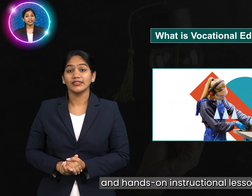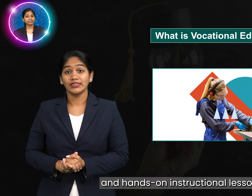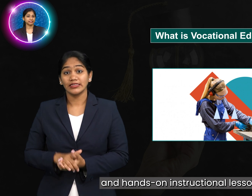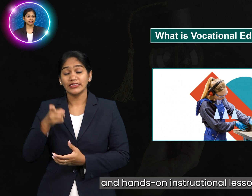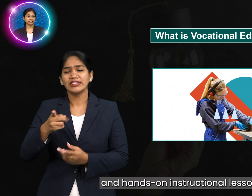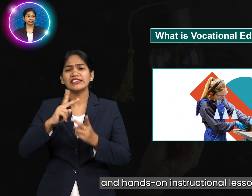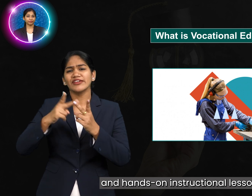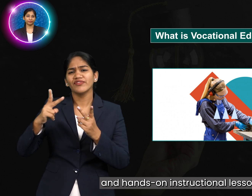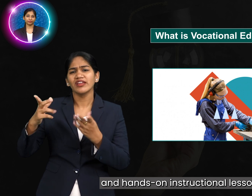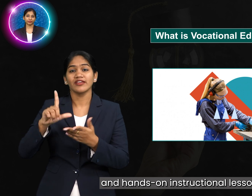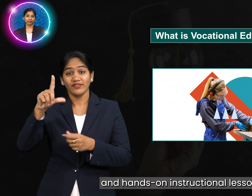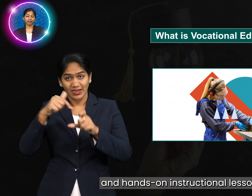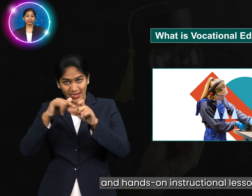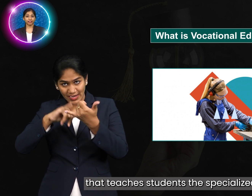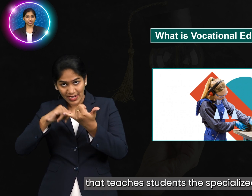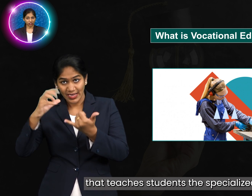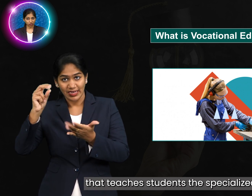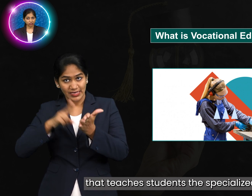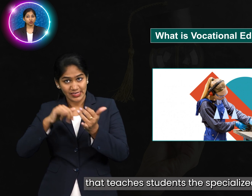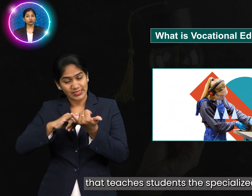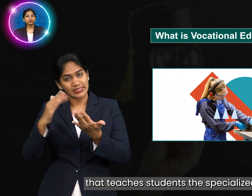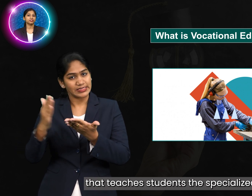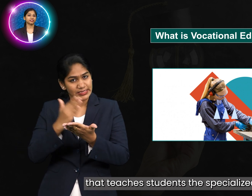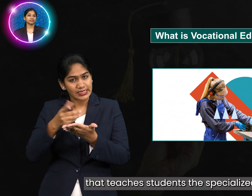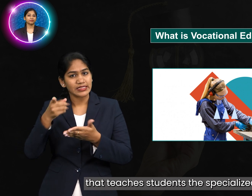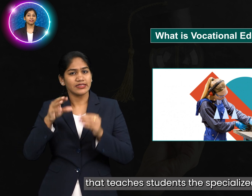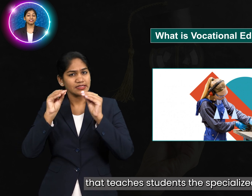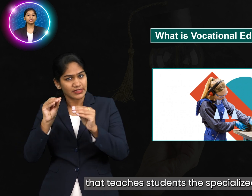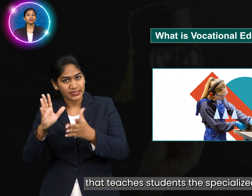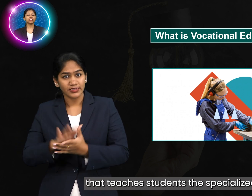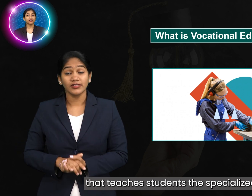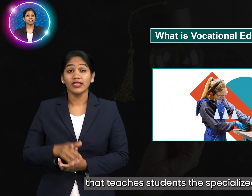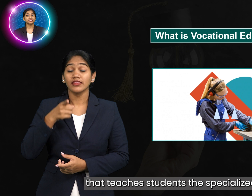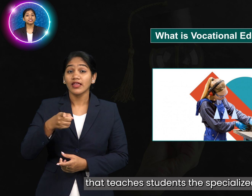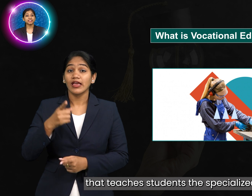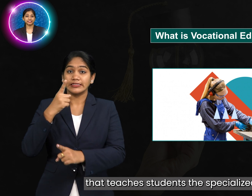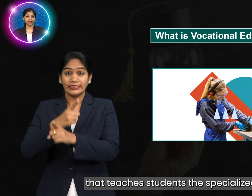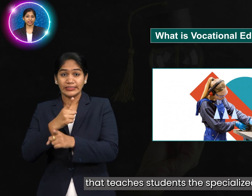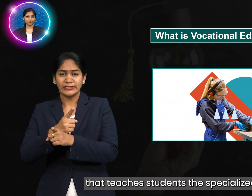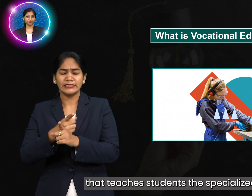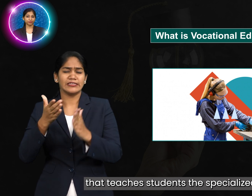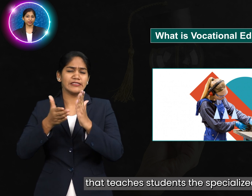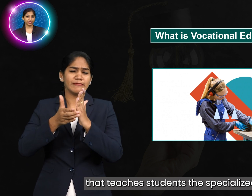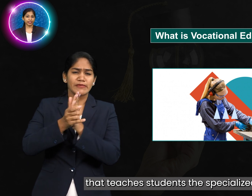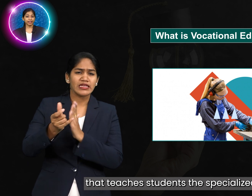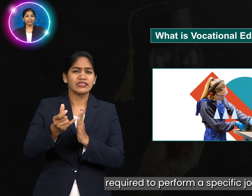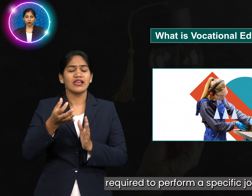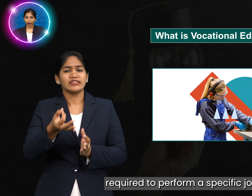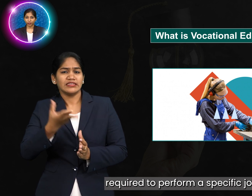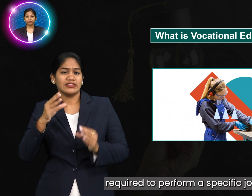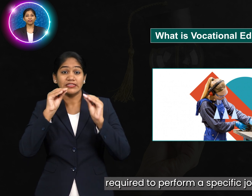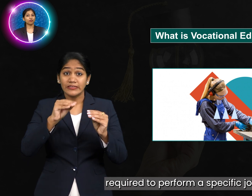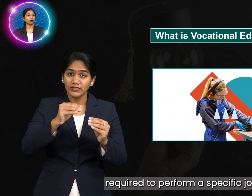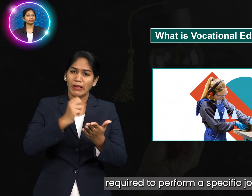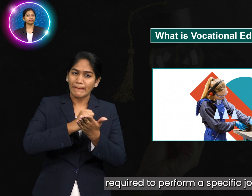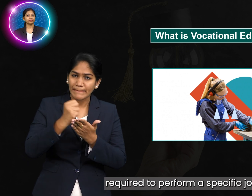instructional lessons that teaches students the specialized skills required